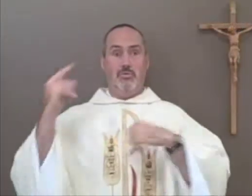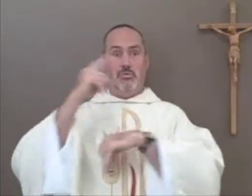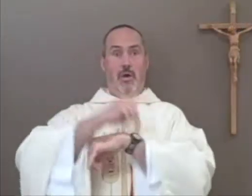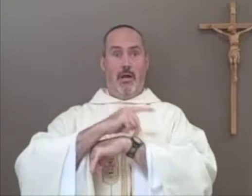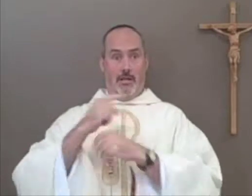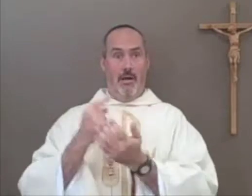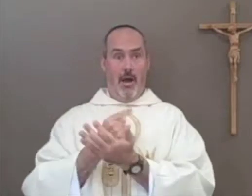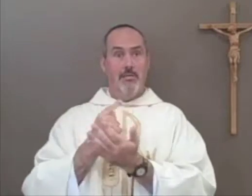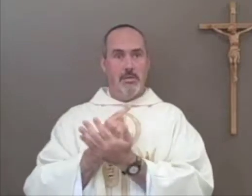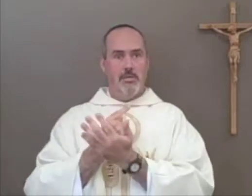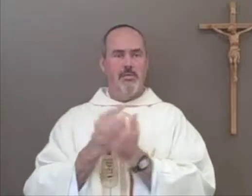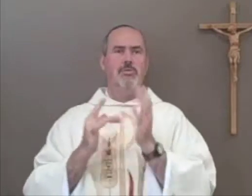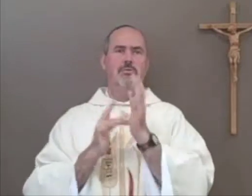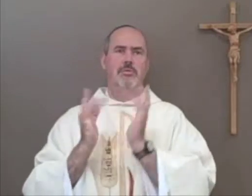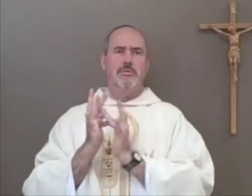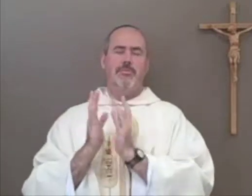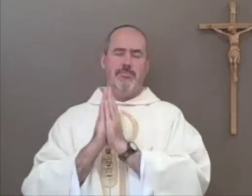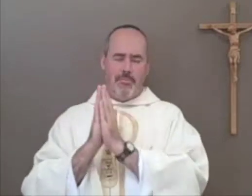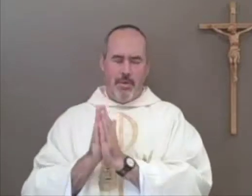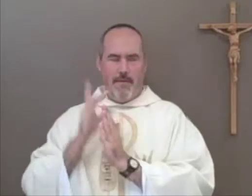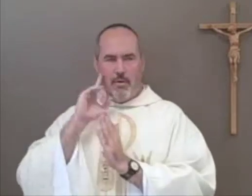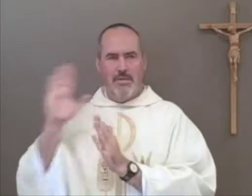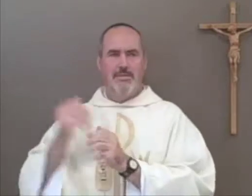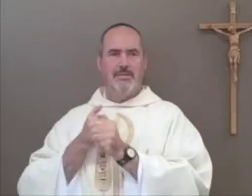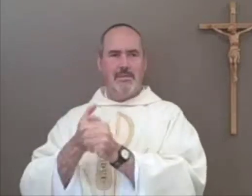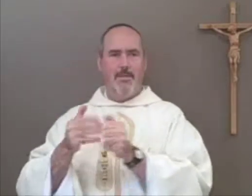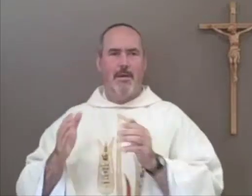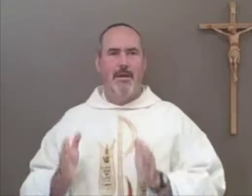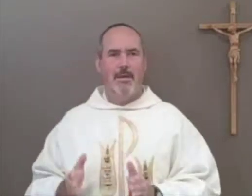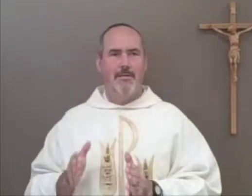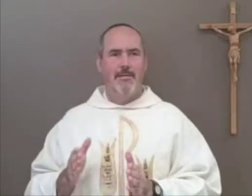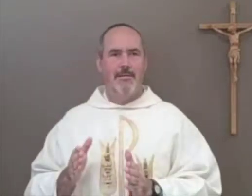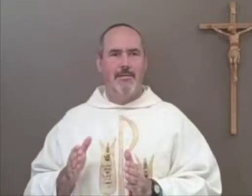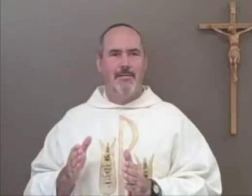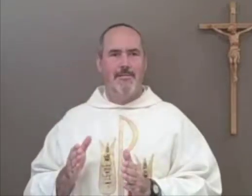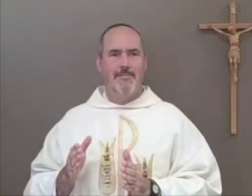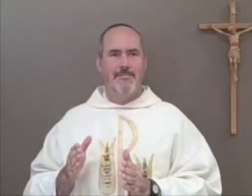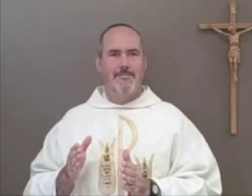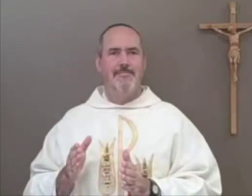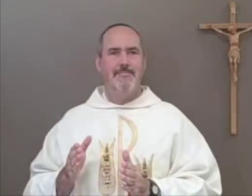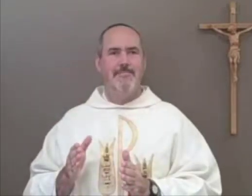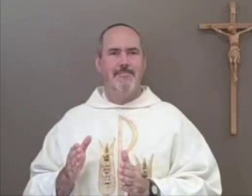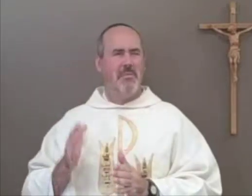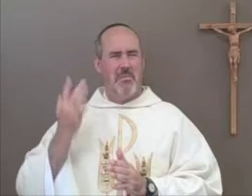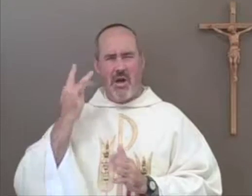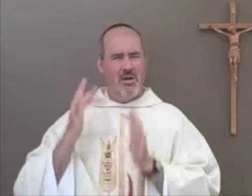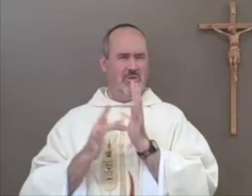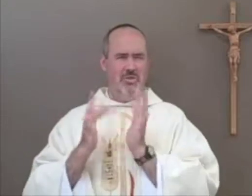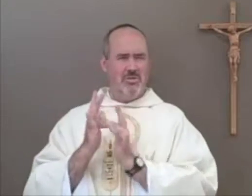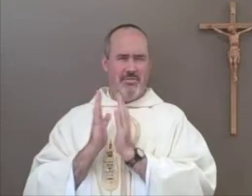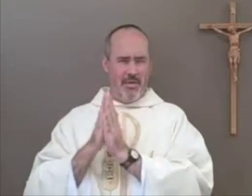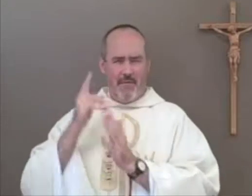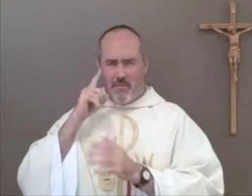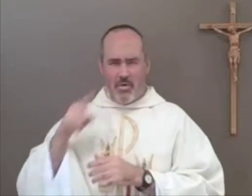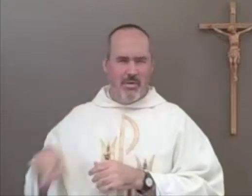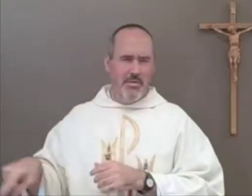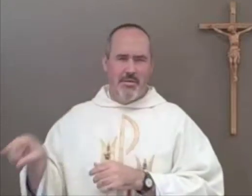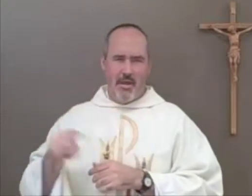Today, the Gospel talks about how Jesus prays for his disciples. Why is it that Jesus felt he needed to pray for his disciples?